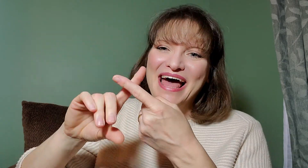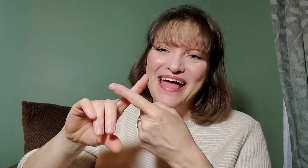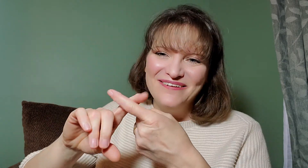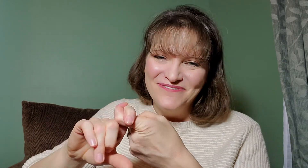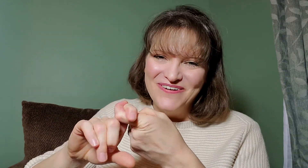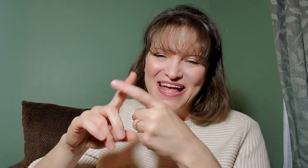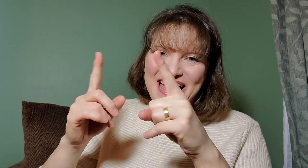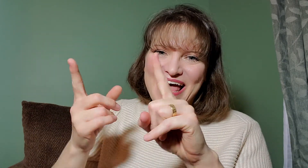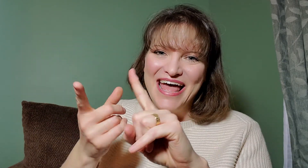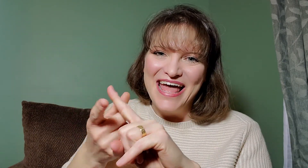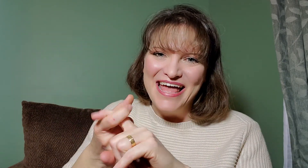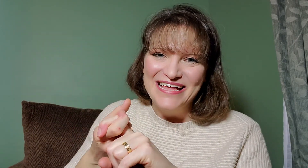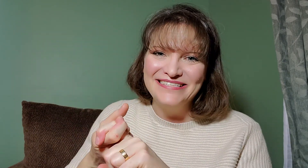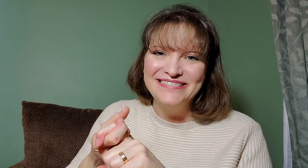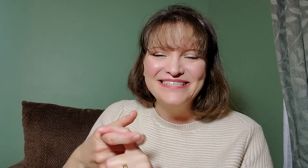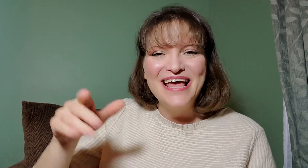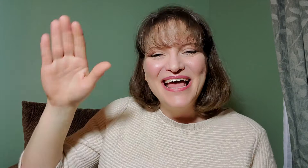Goodbye, friends.